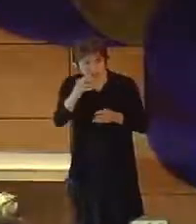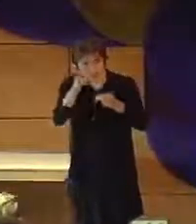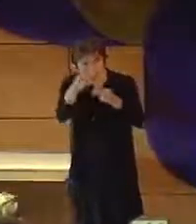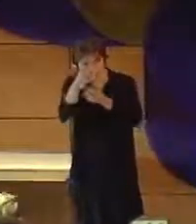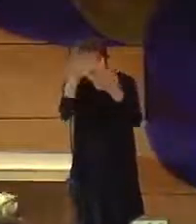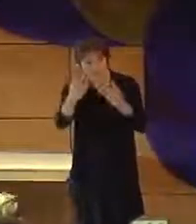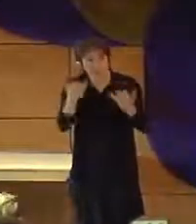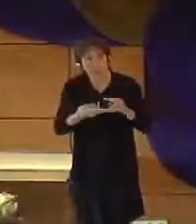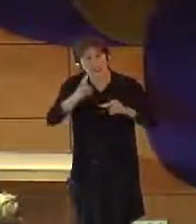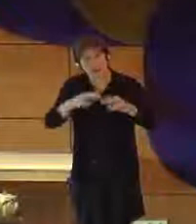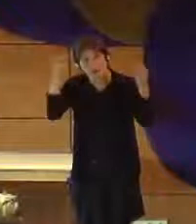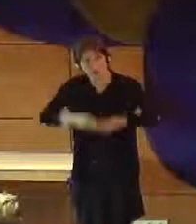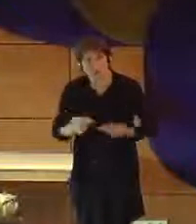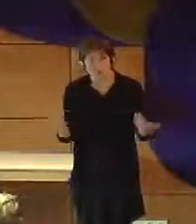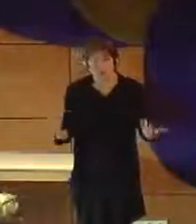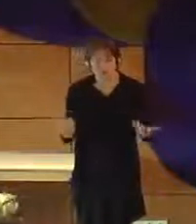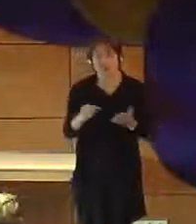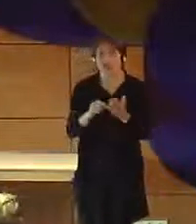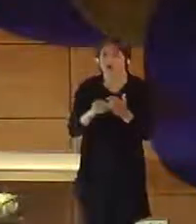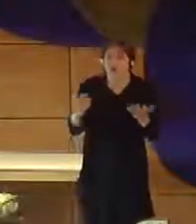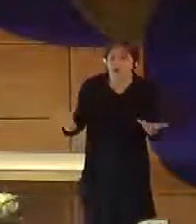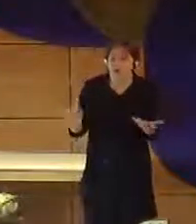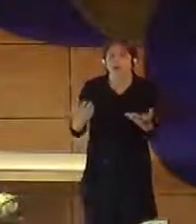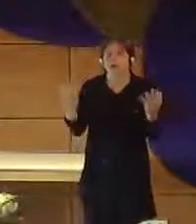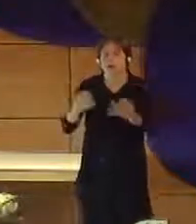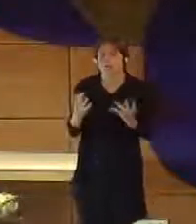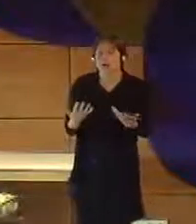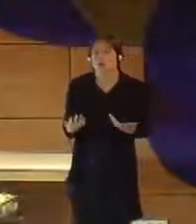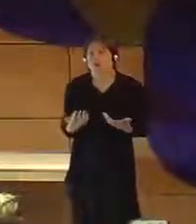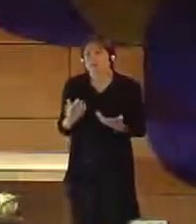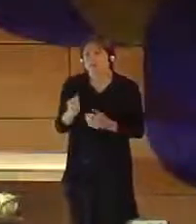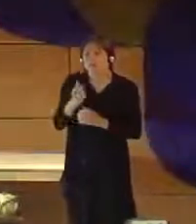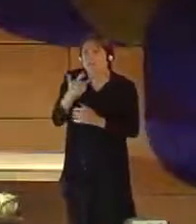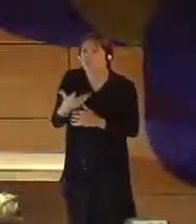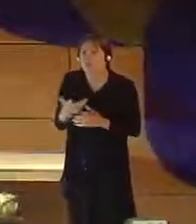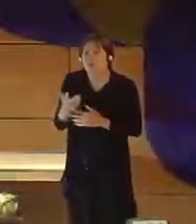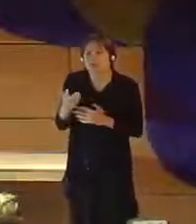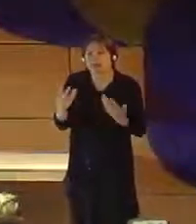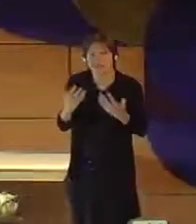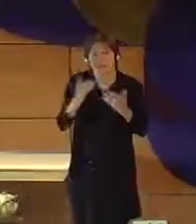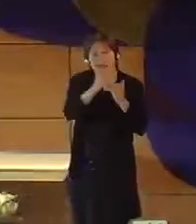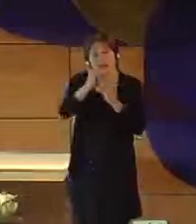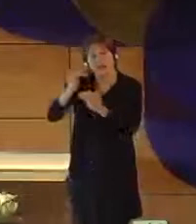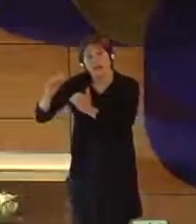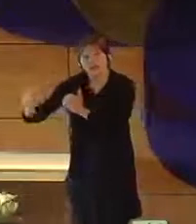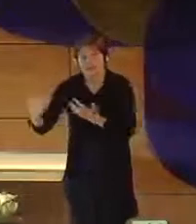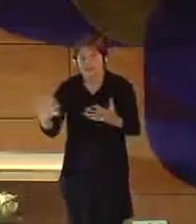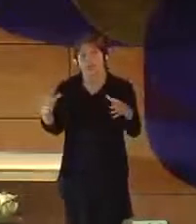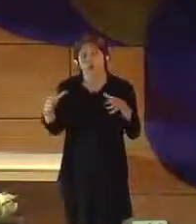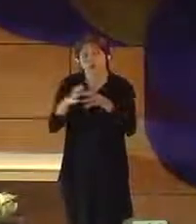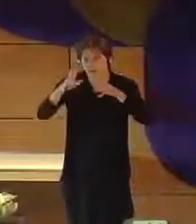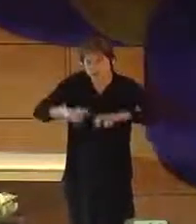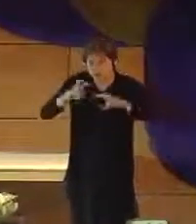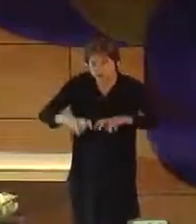do multi-center, multinational studies to answer these questions, and it will probably take 10 or 20 years to get some of these answers. Because,